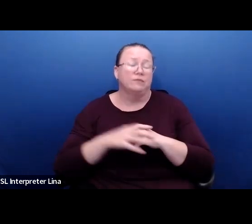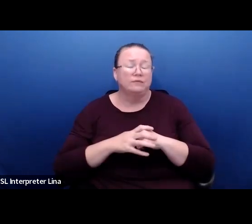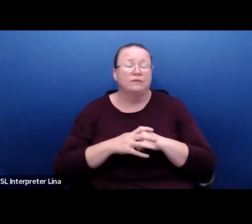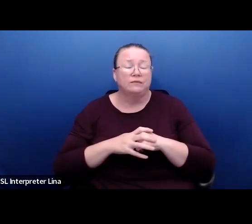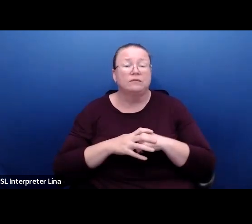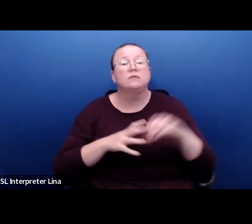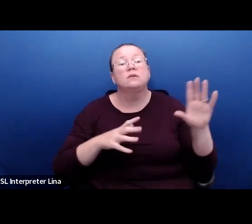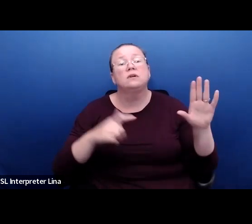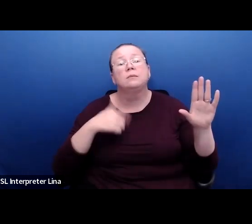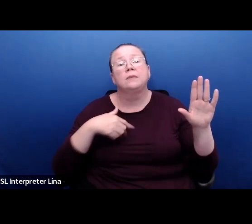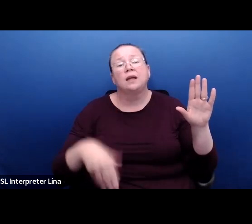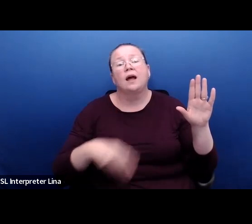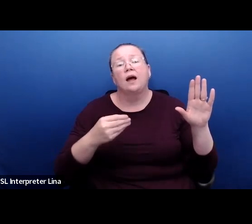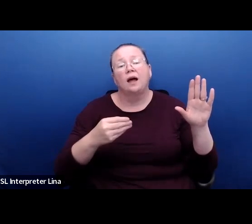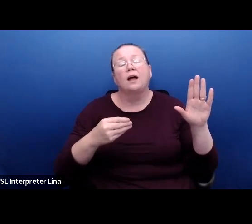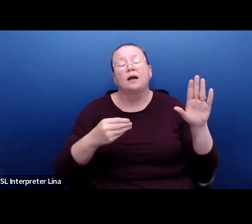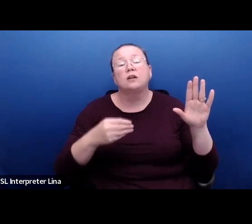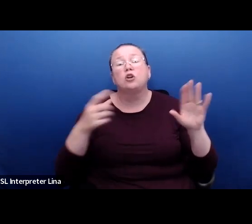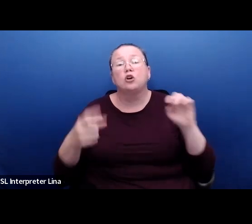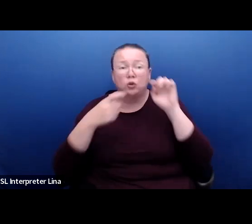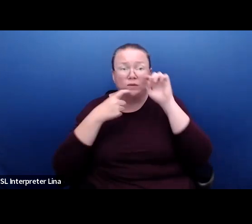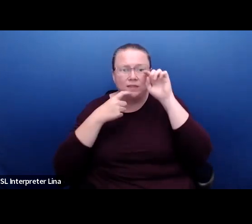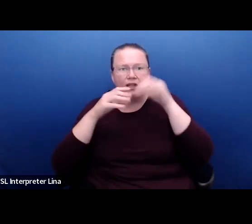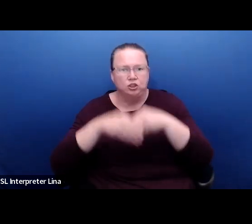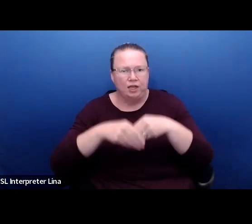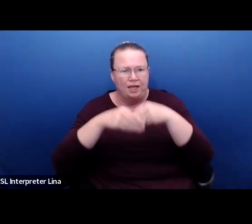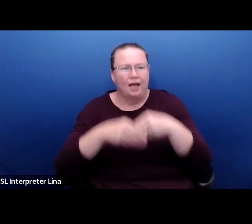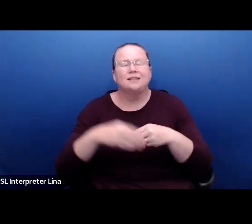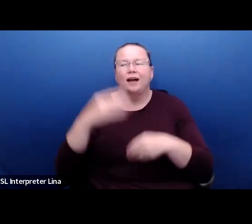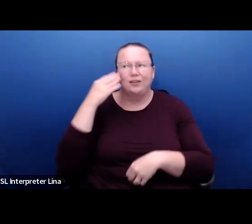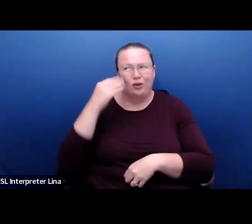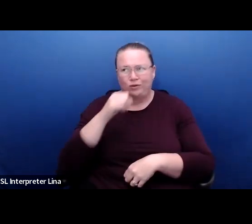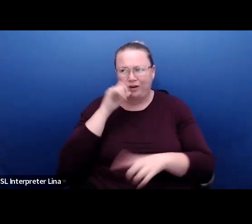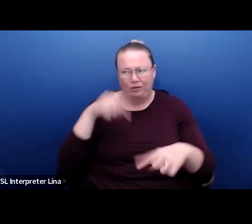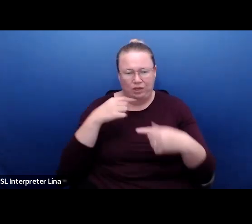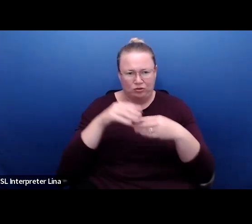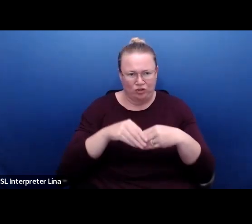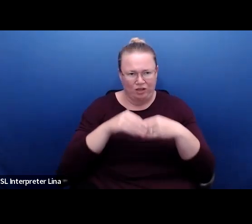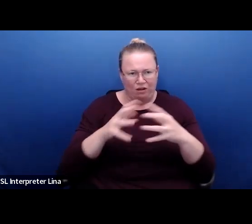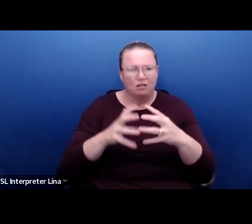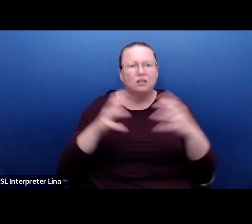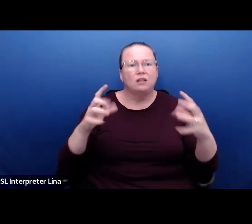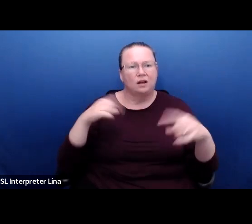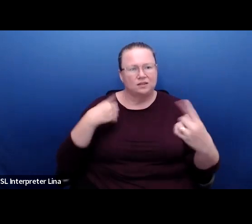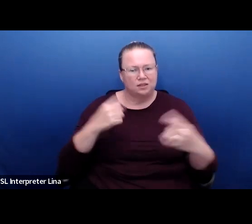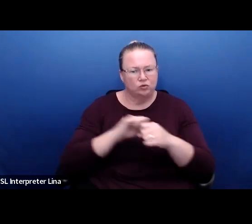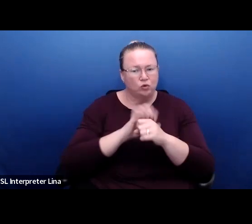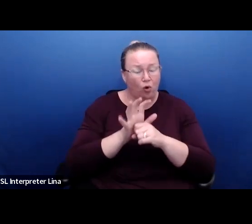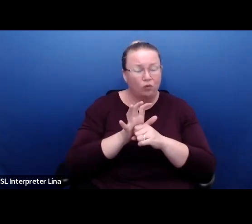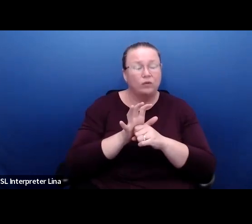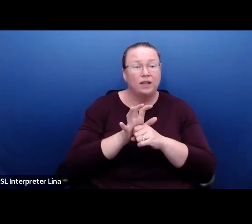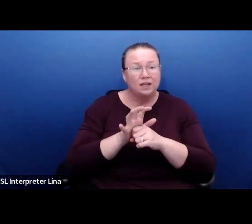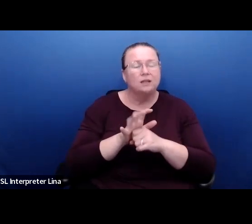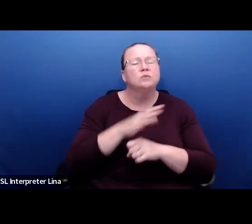And I just wanted to mention, Oh, yeah, go ahead. you said shake hands, and I know we haven't been shaking hands a lot with COVID, and it's going to